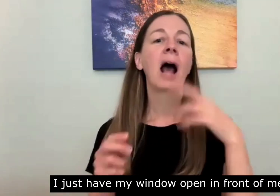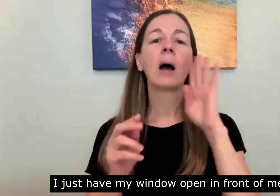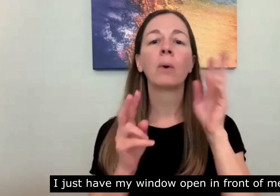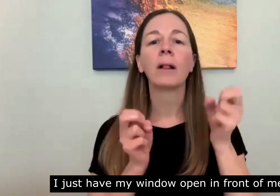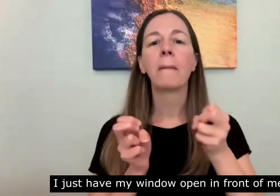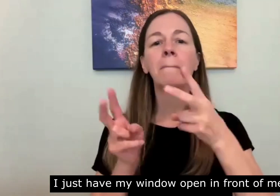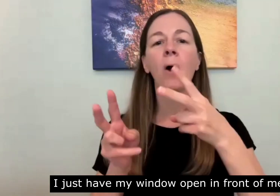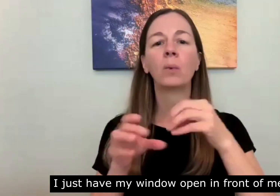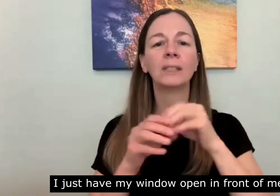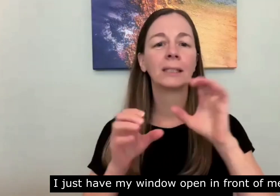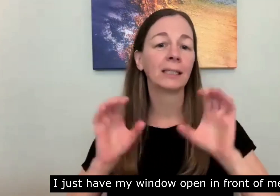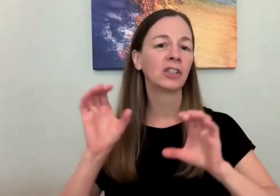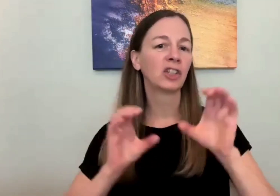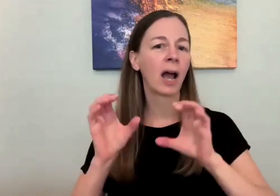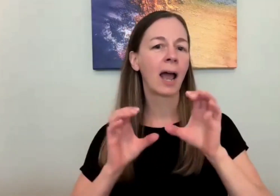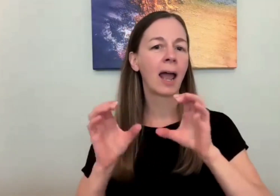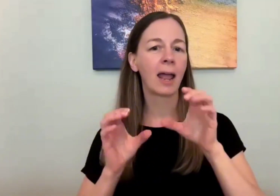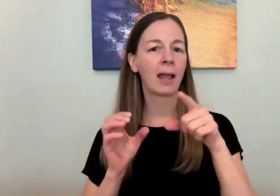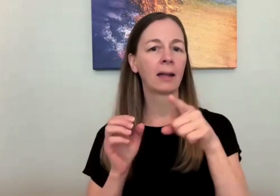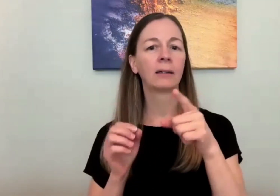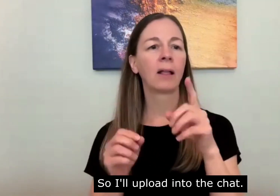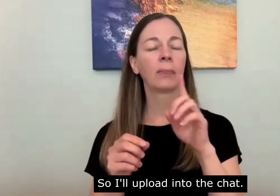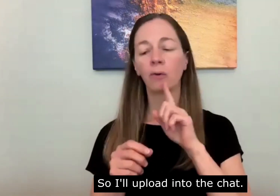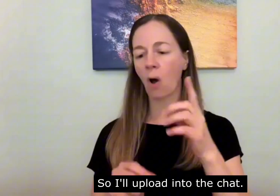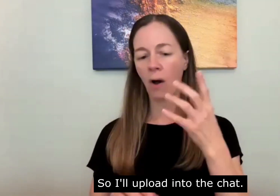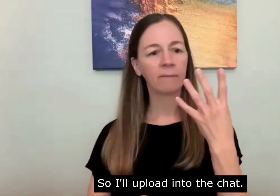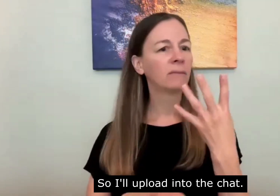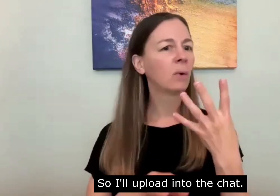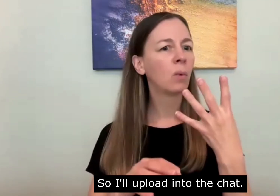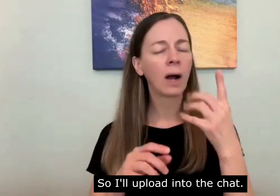me. So I'll upload into the chat.